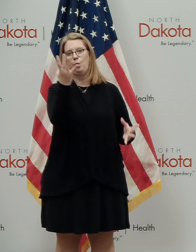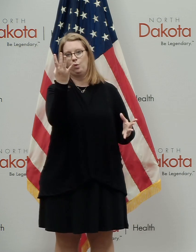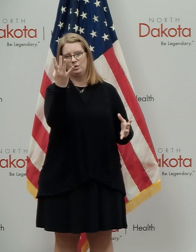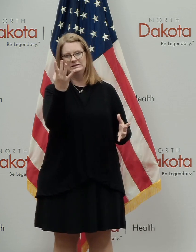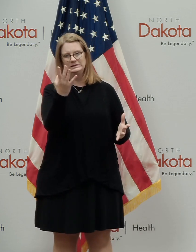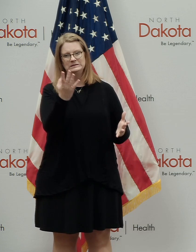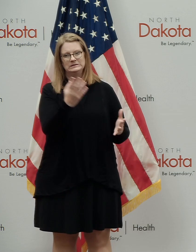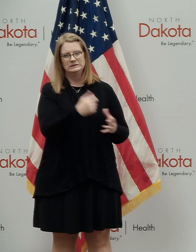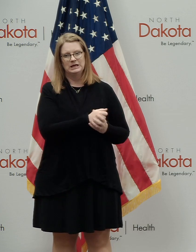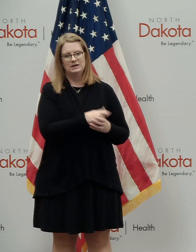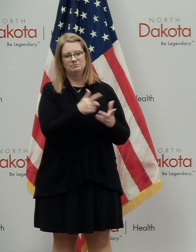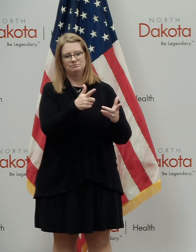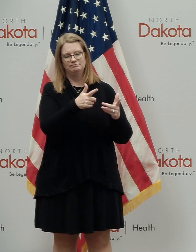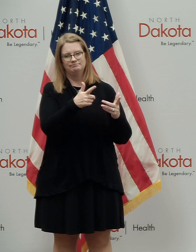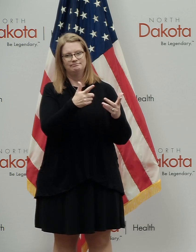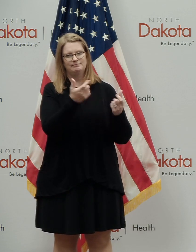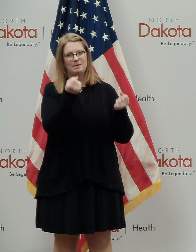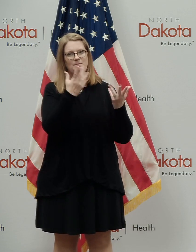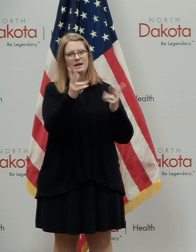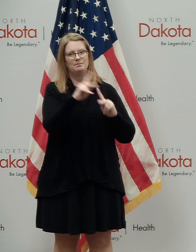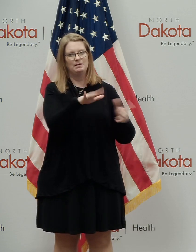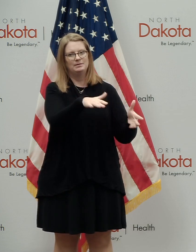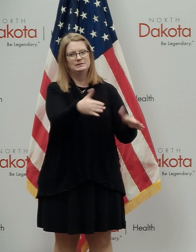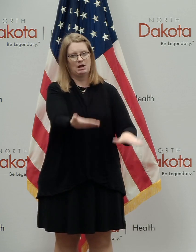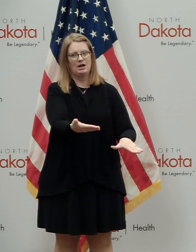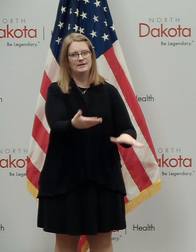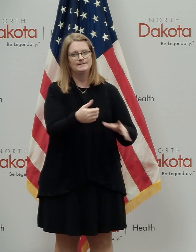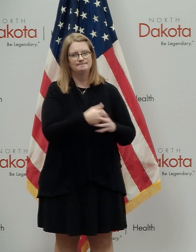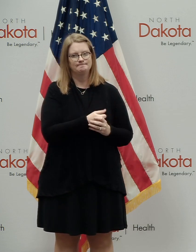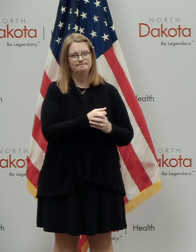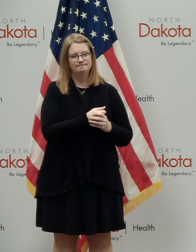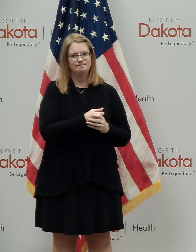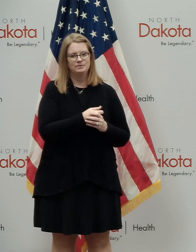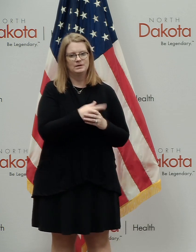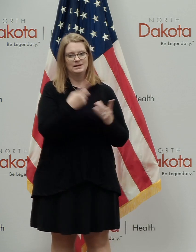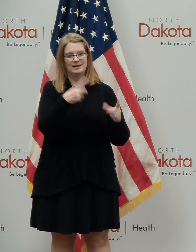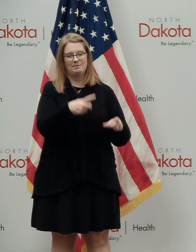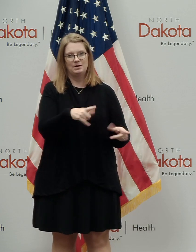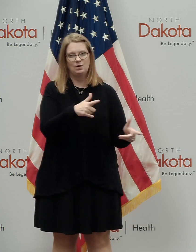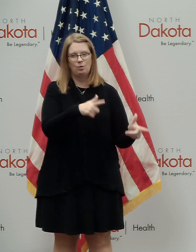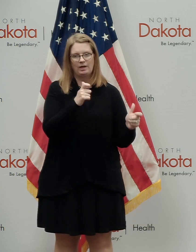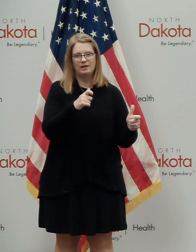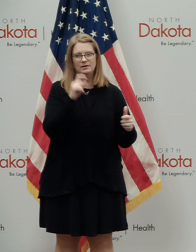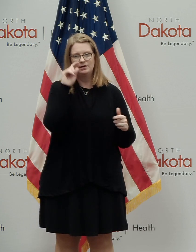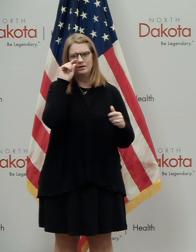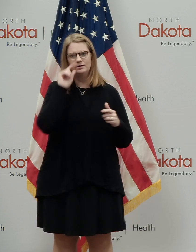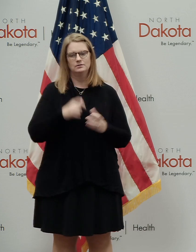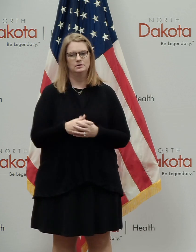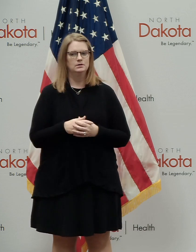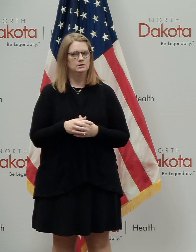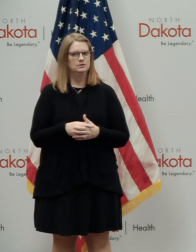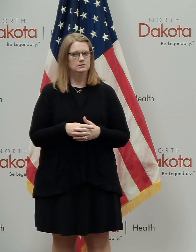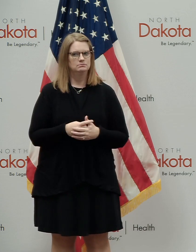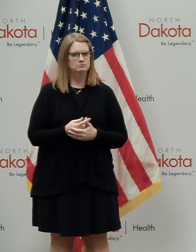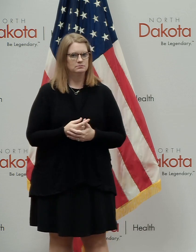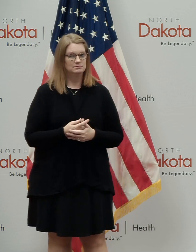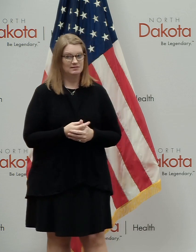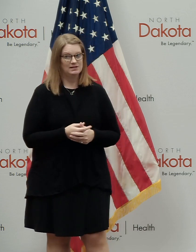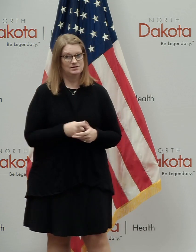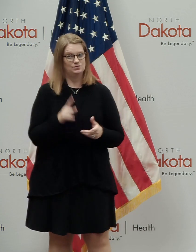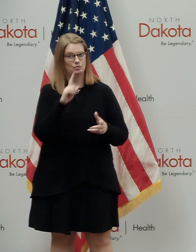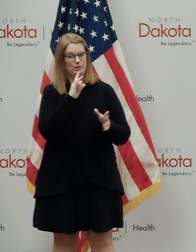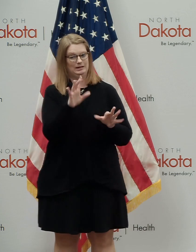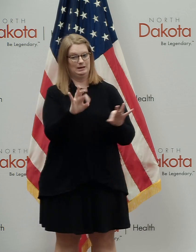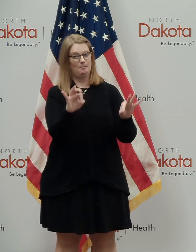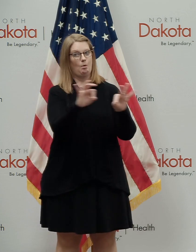a fairly rapid number of fatalities happening quickly. And so again, this is a really important matter